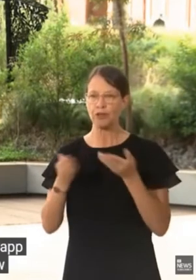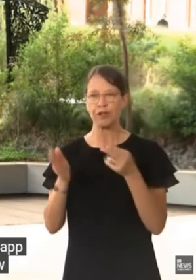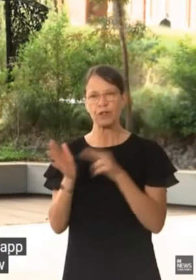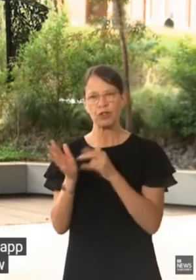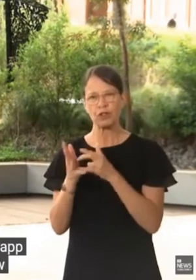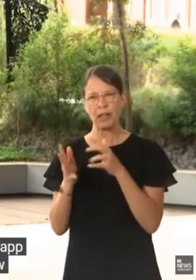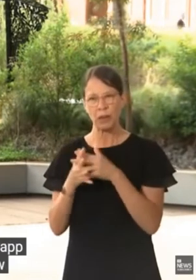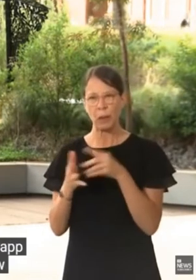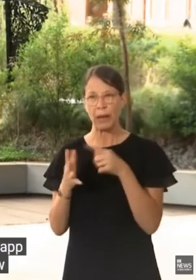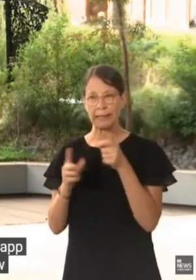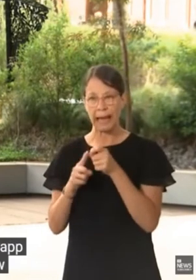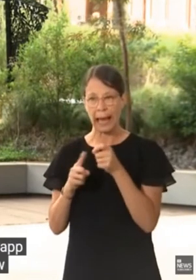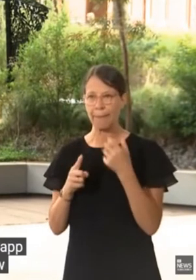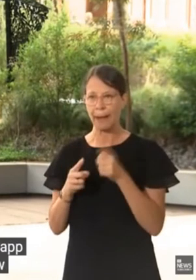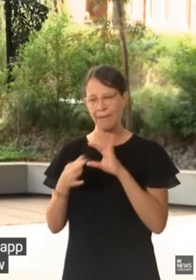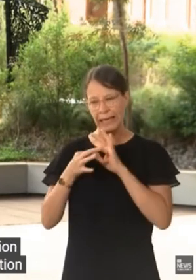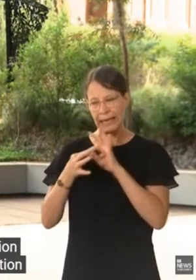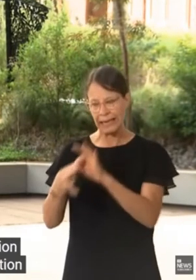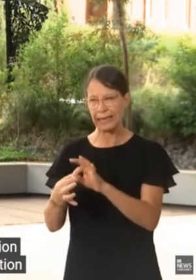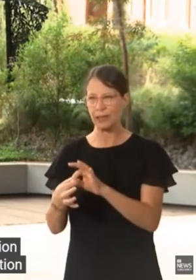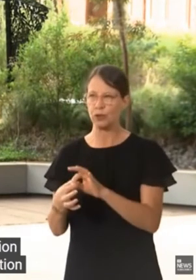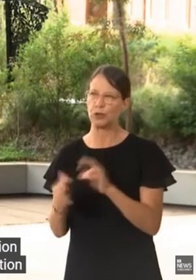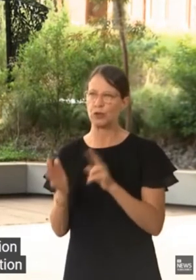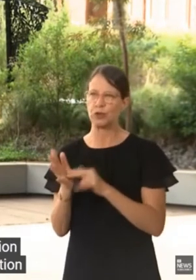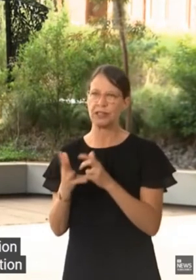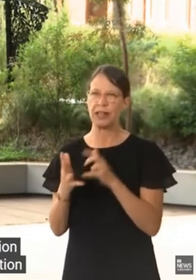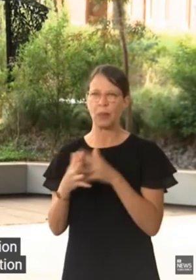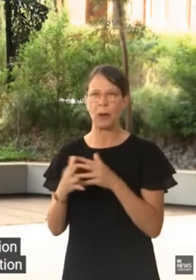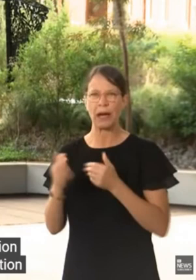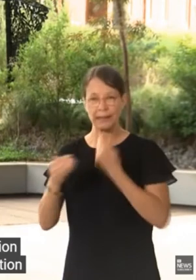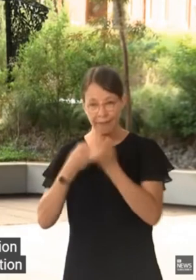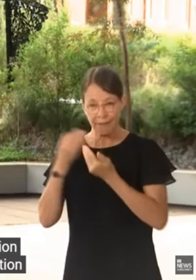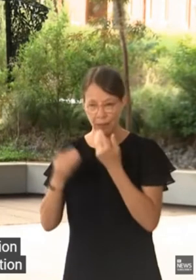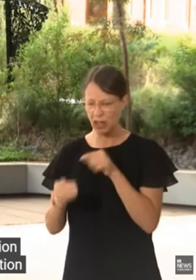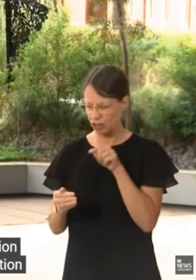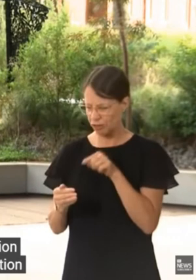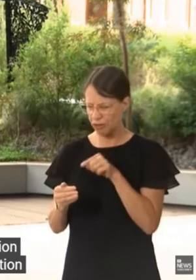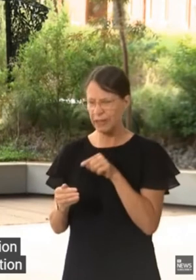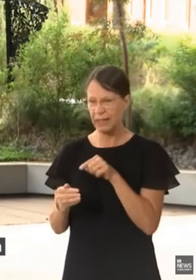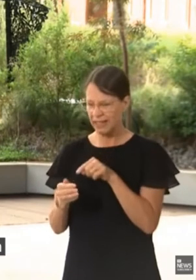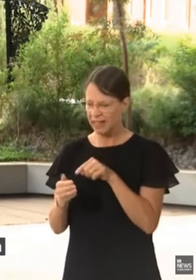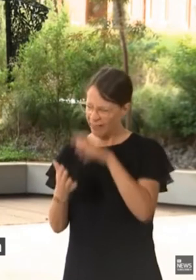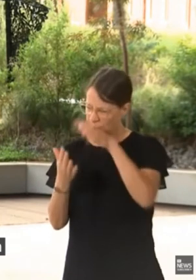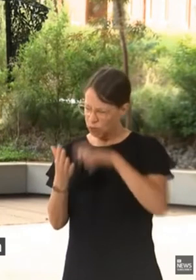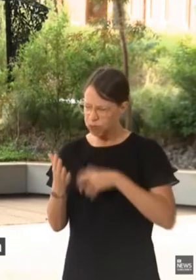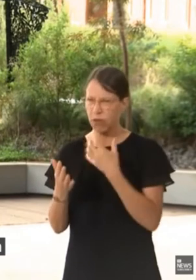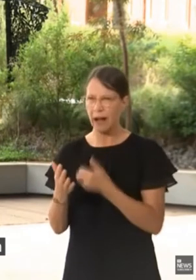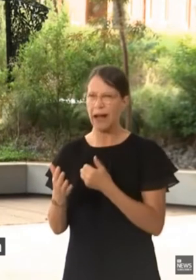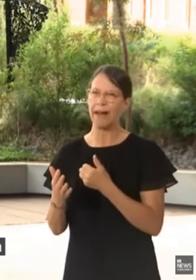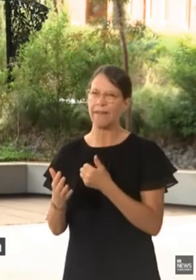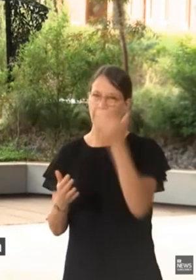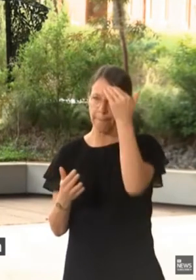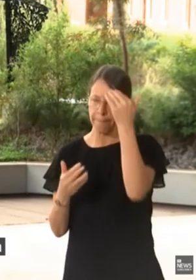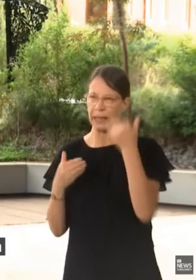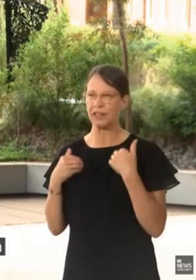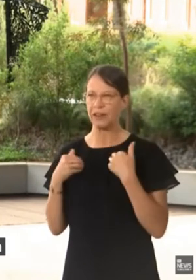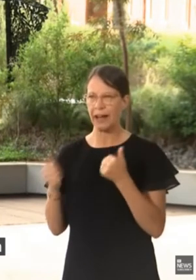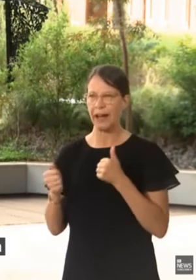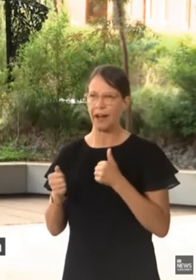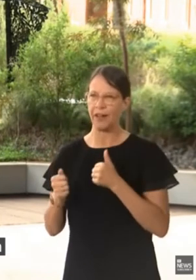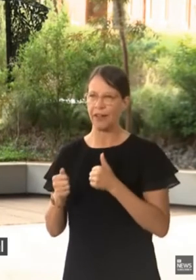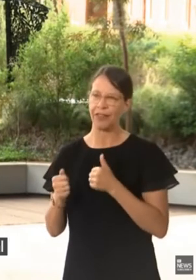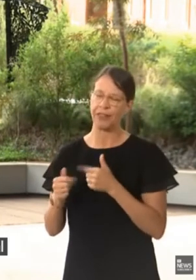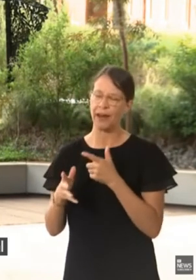Health Information Sheet, which includes information about some mental health resources, including the Sonder Mental Health